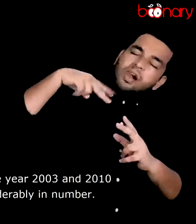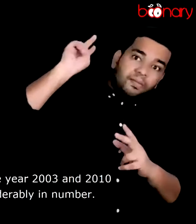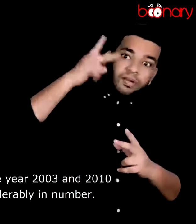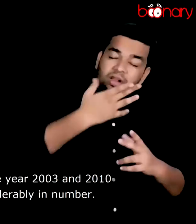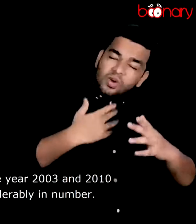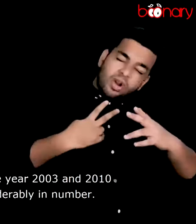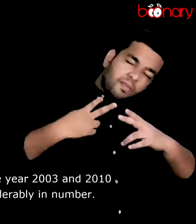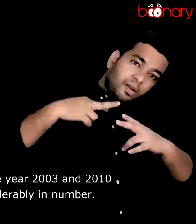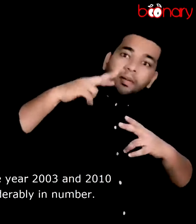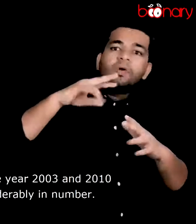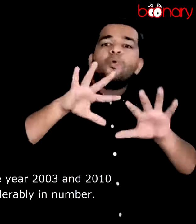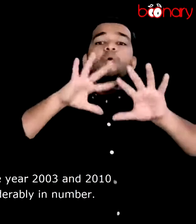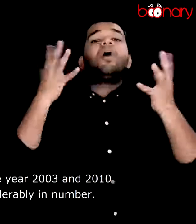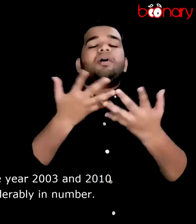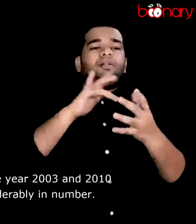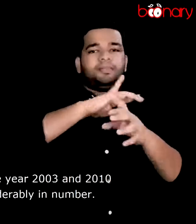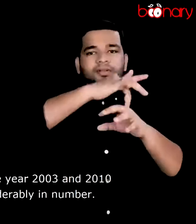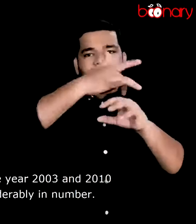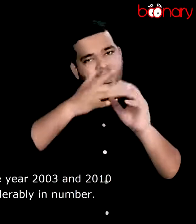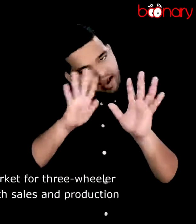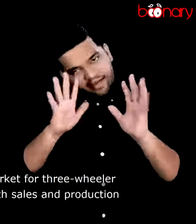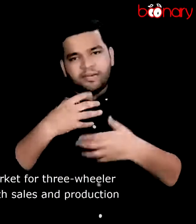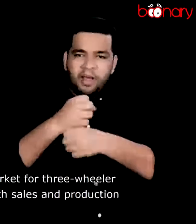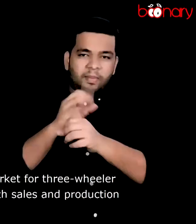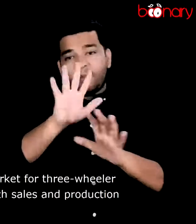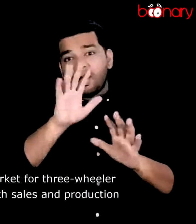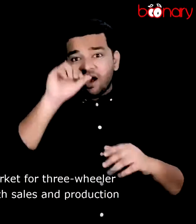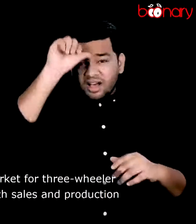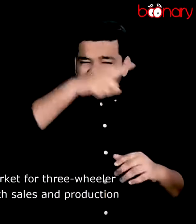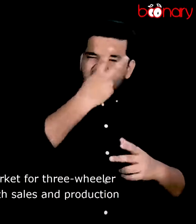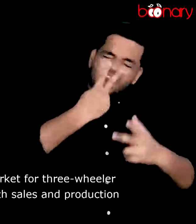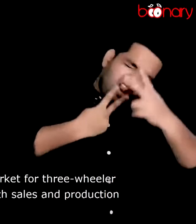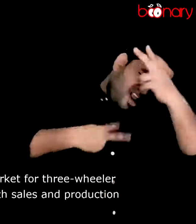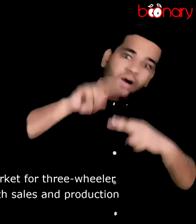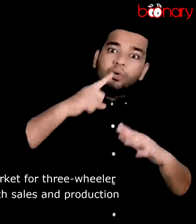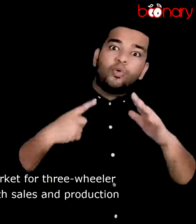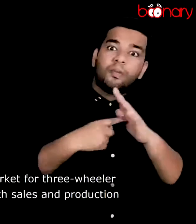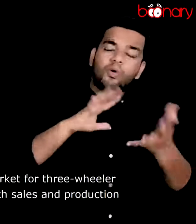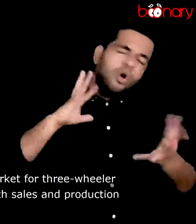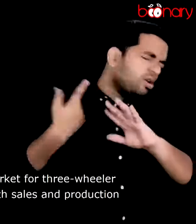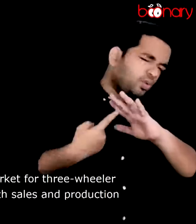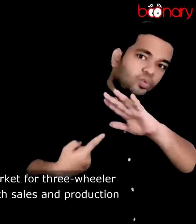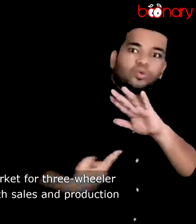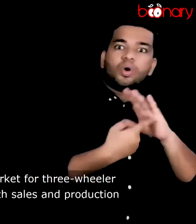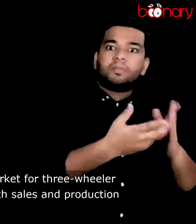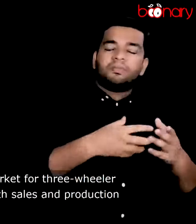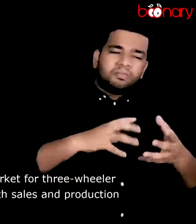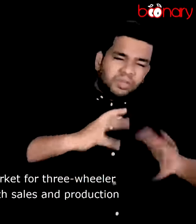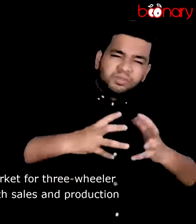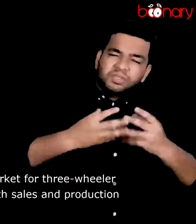doubled considerably in number. India is the largest market for 3-wheeler vehicles in terms of both